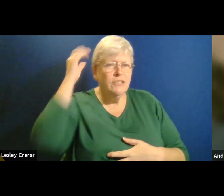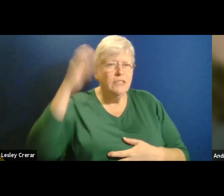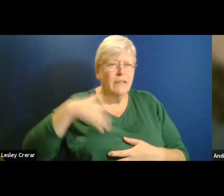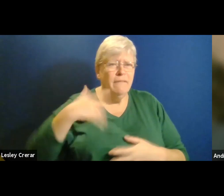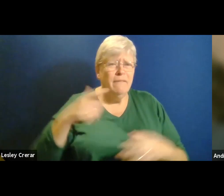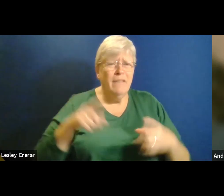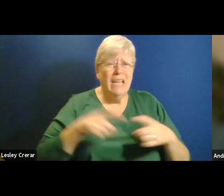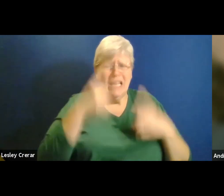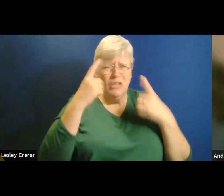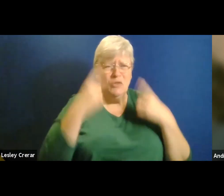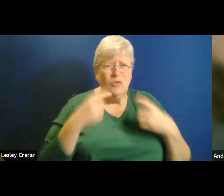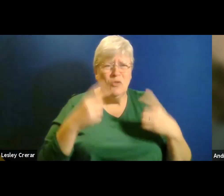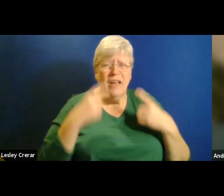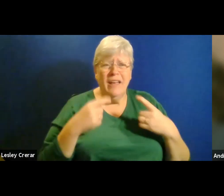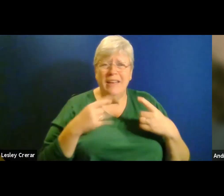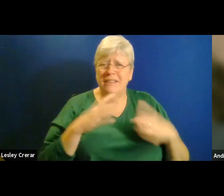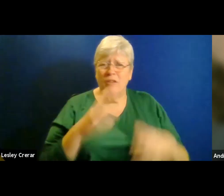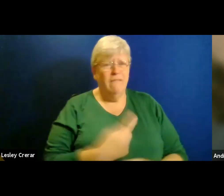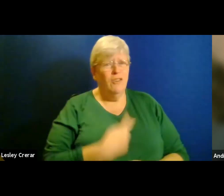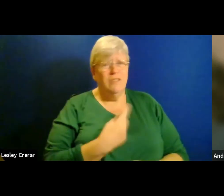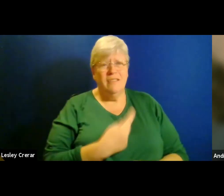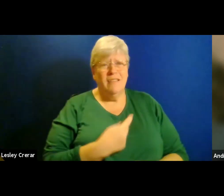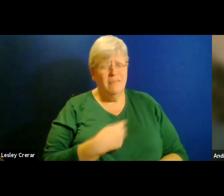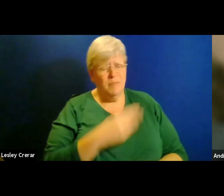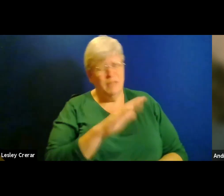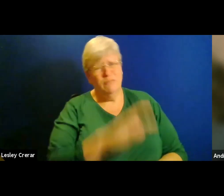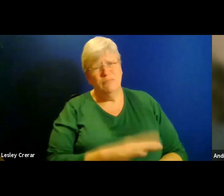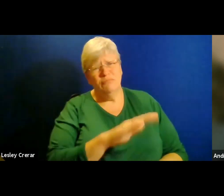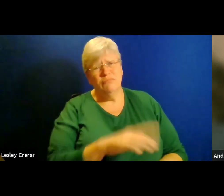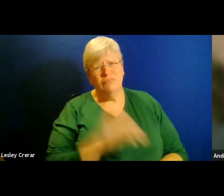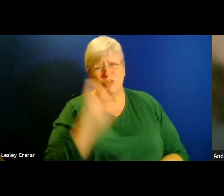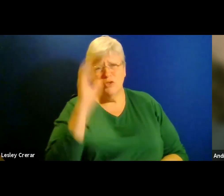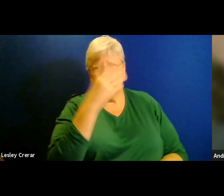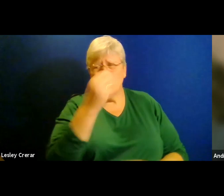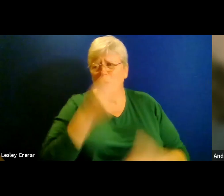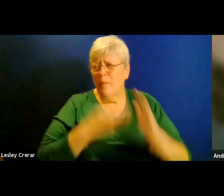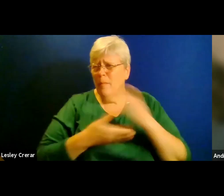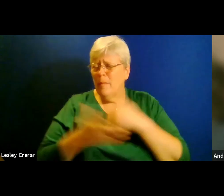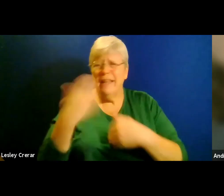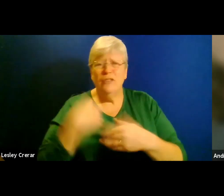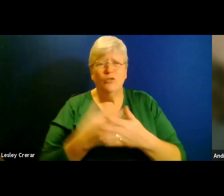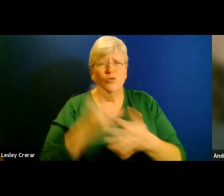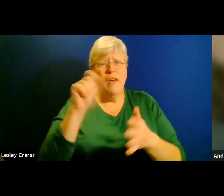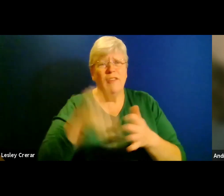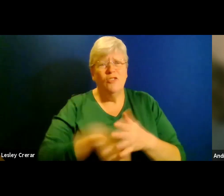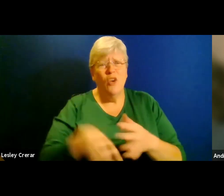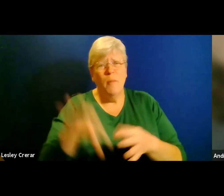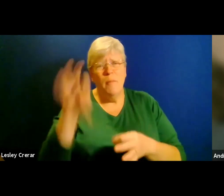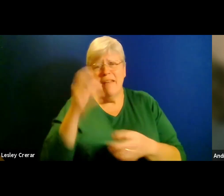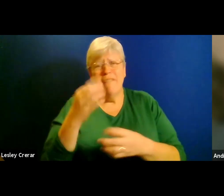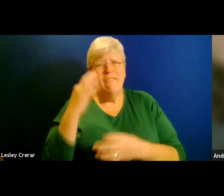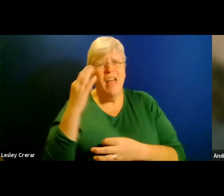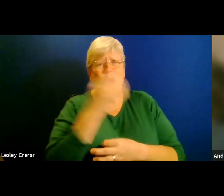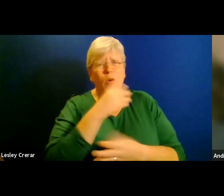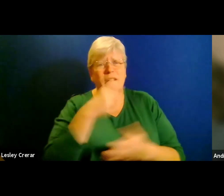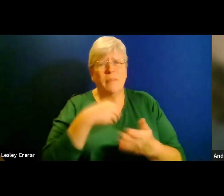again, but not for herself, but for this poor soul who'd gone to a supermarket, picked out an eye-catching bunch of flowers, paid for